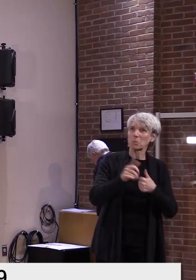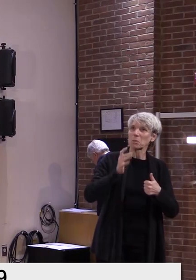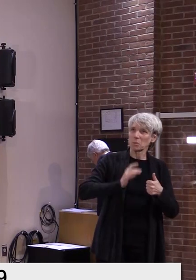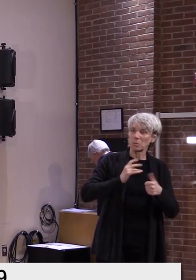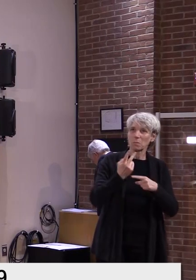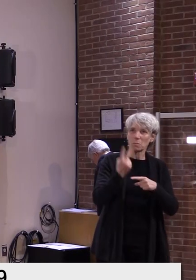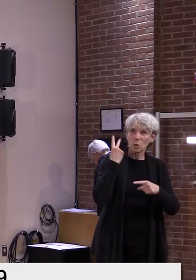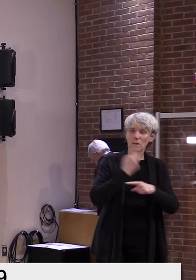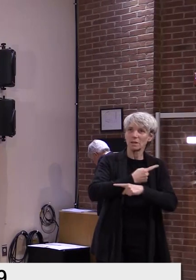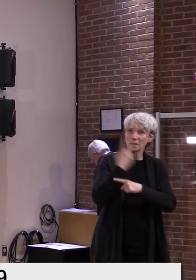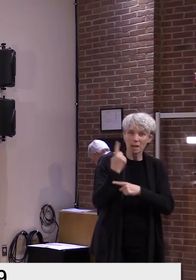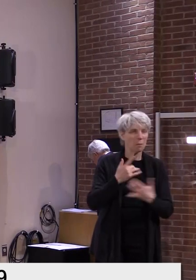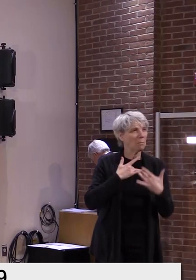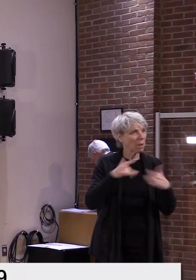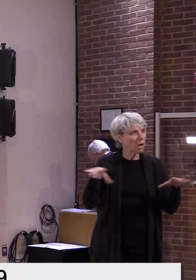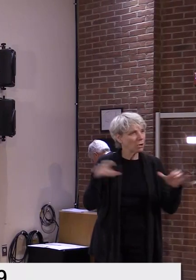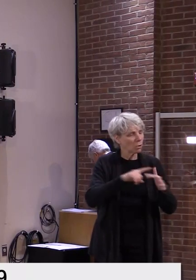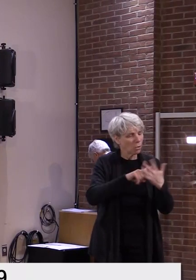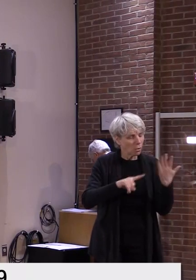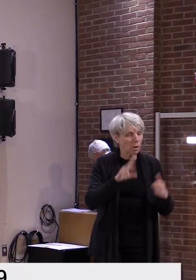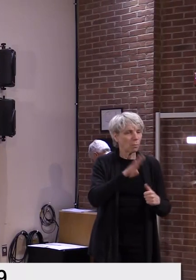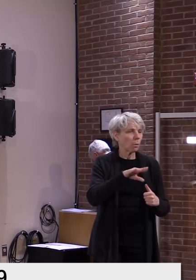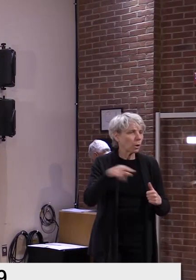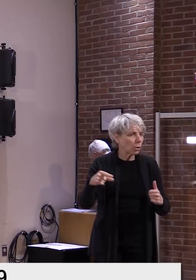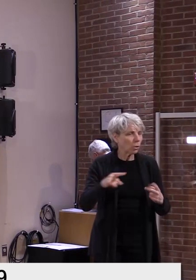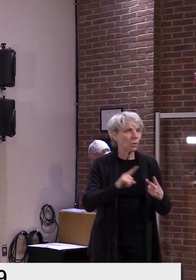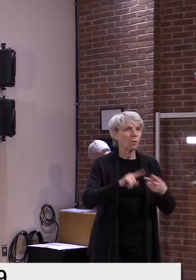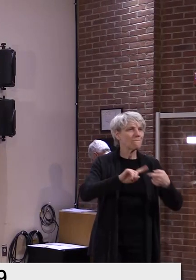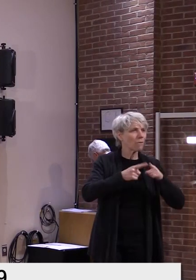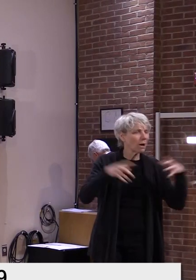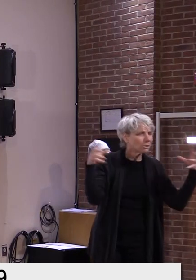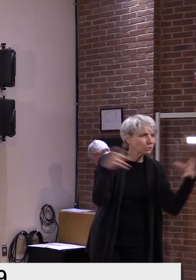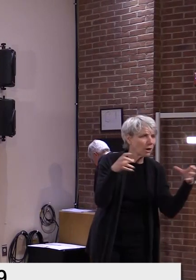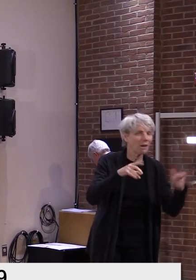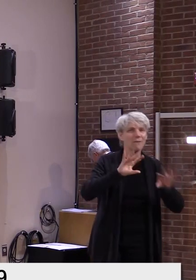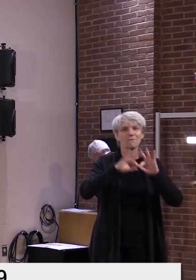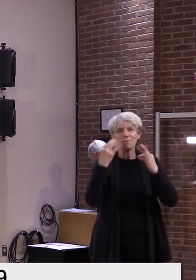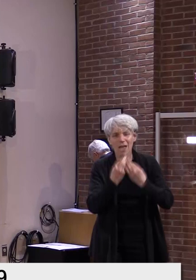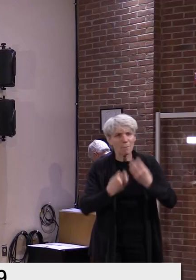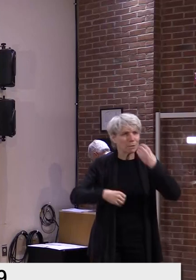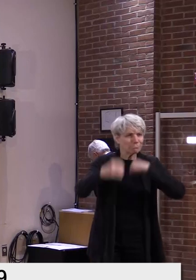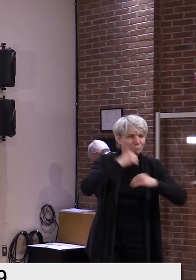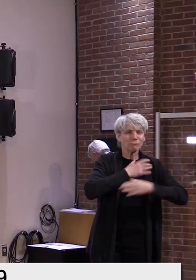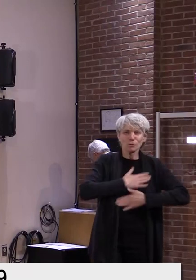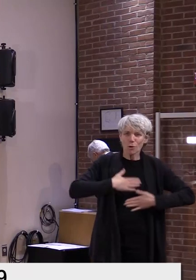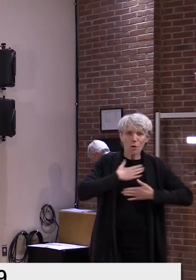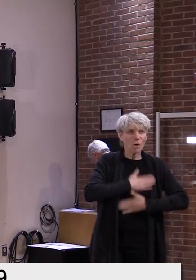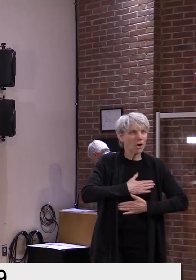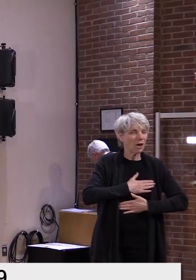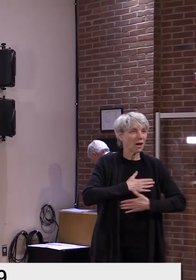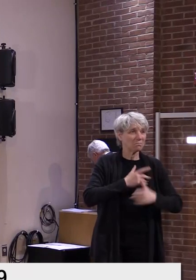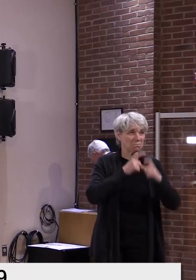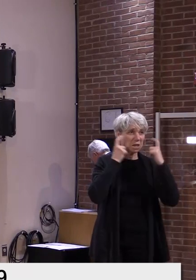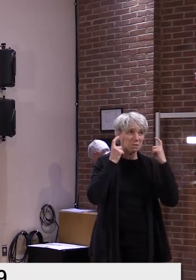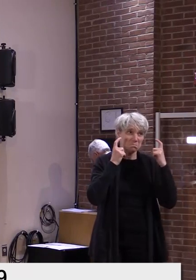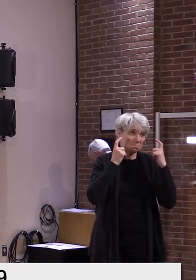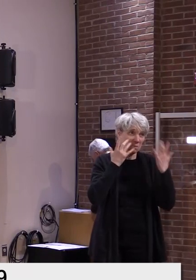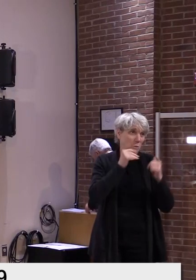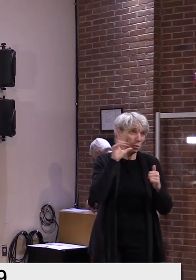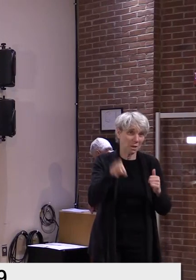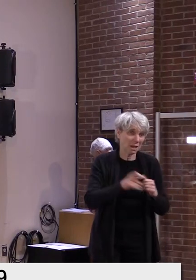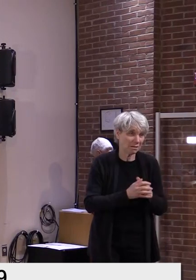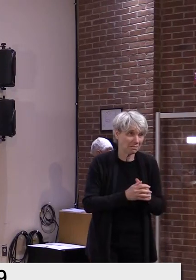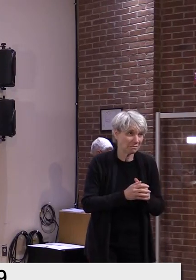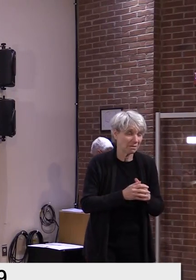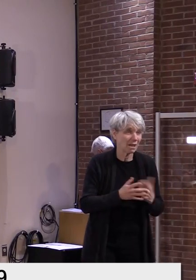you did prior to the pandemic. You can get together with friends and family, most likely without masks and